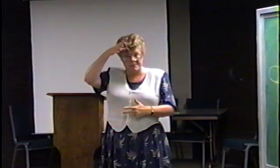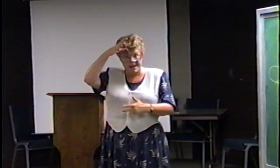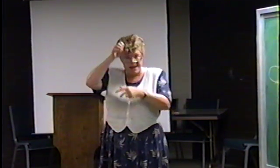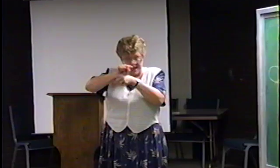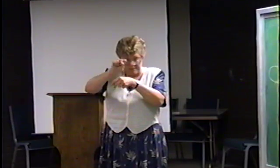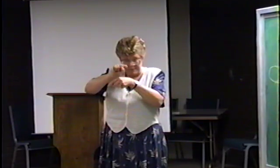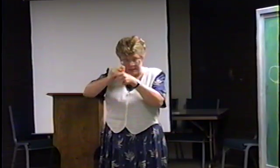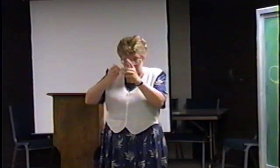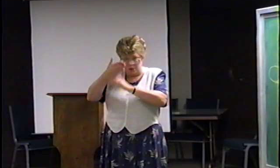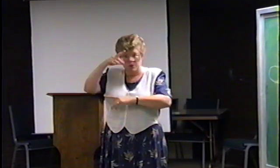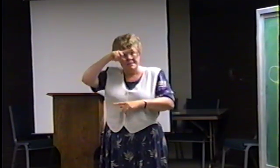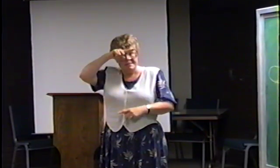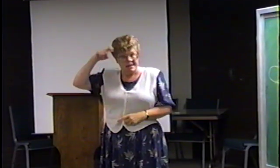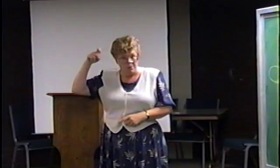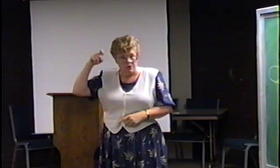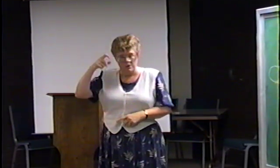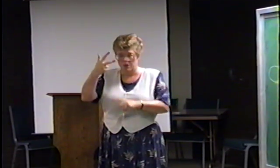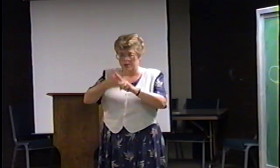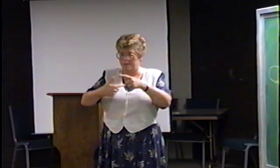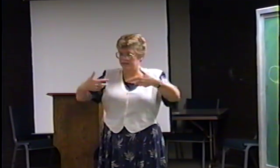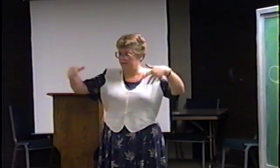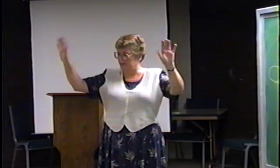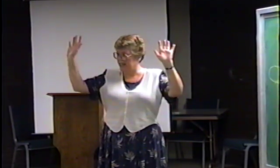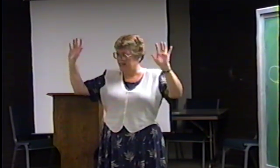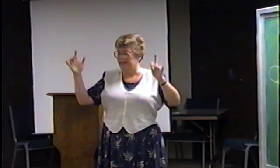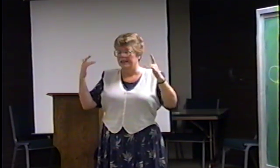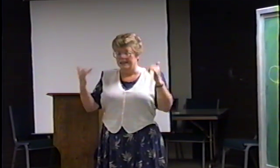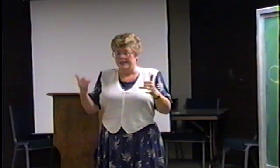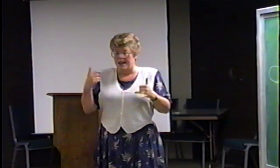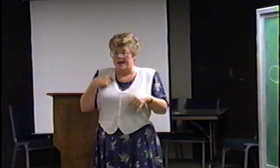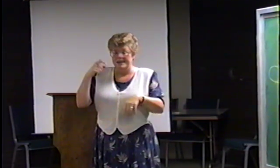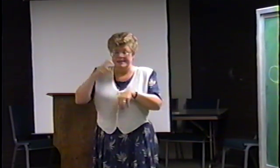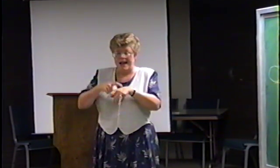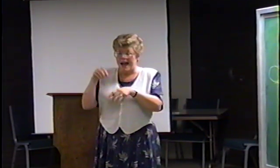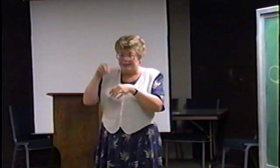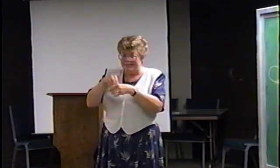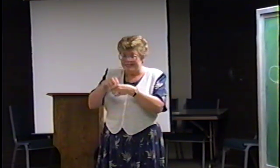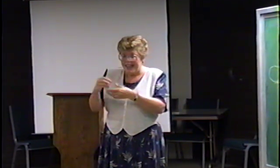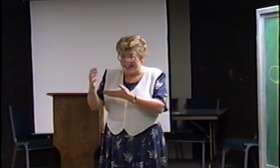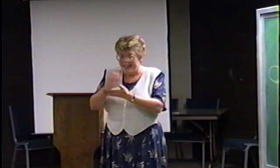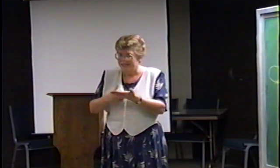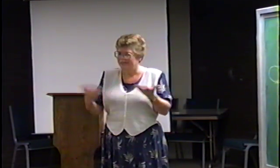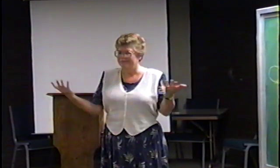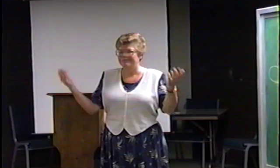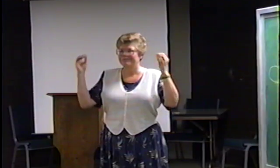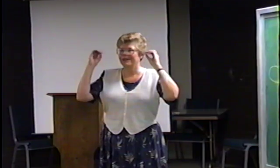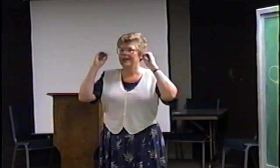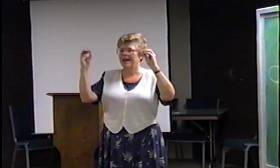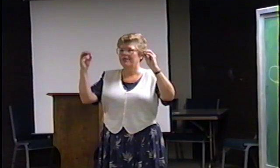and dad. It's the summer. It's my finish. I'm dead.